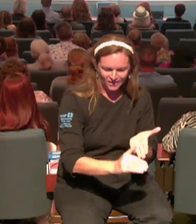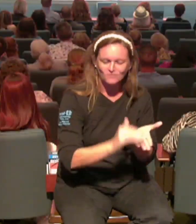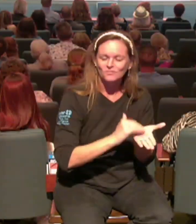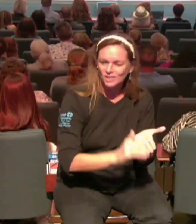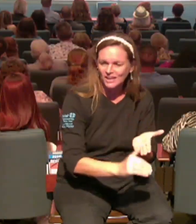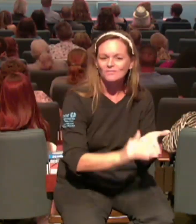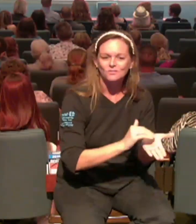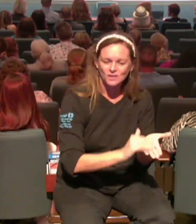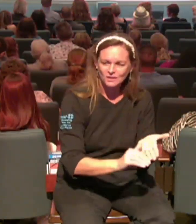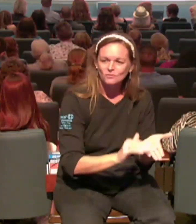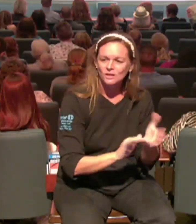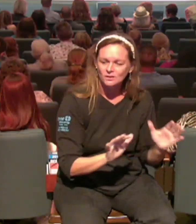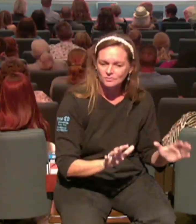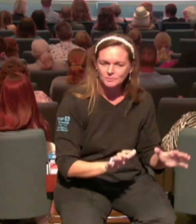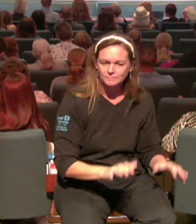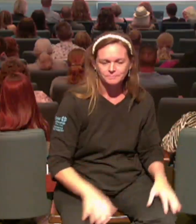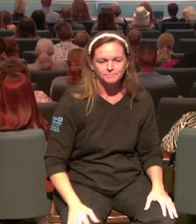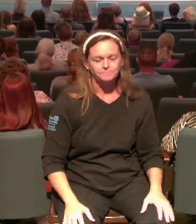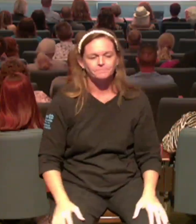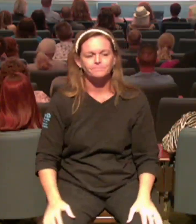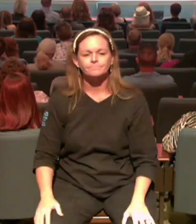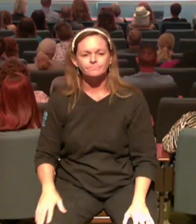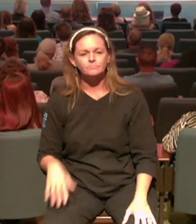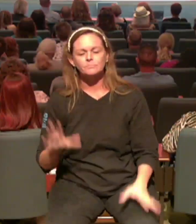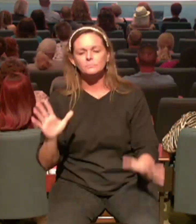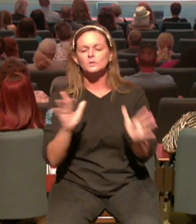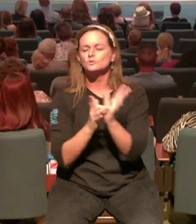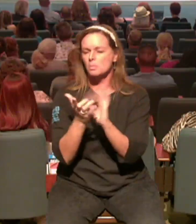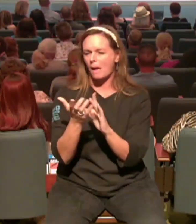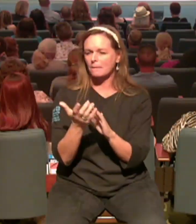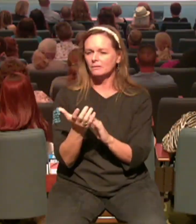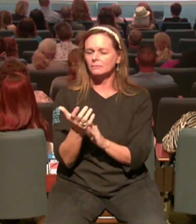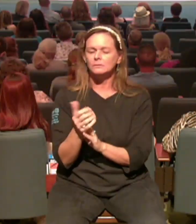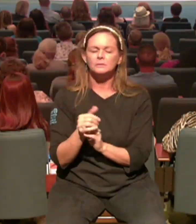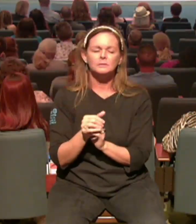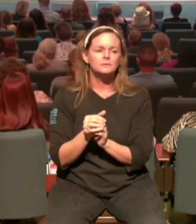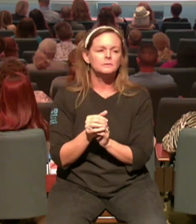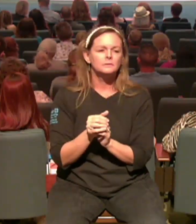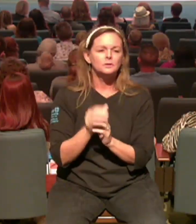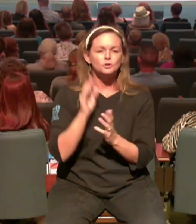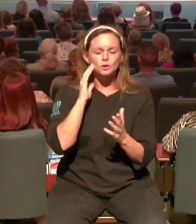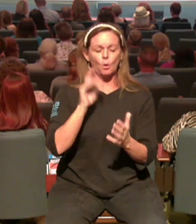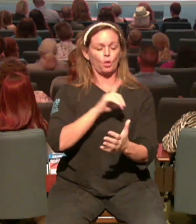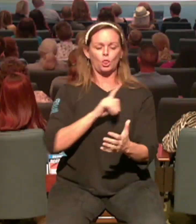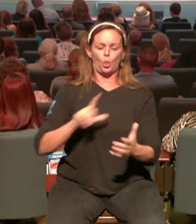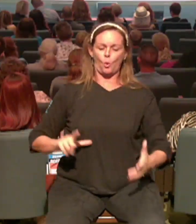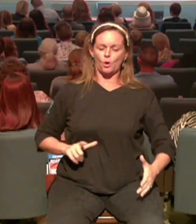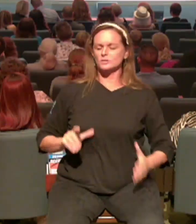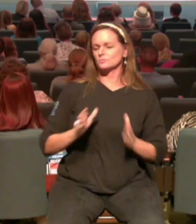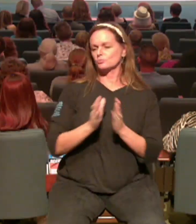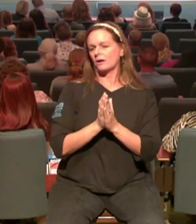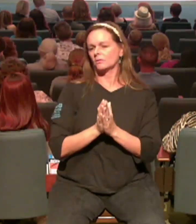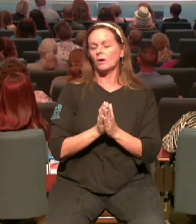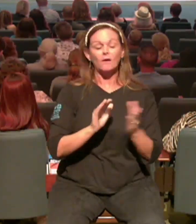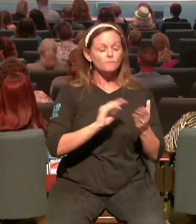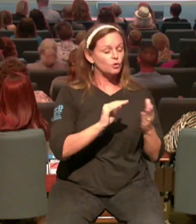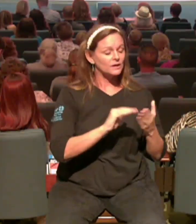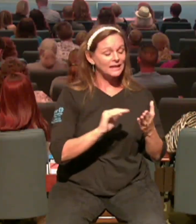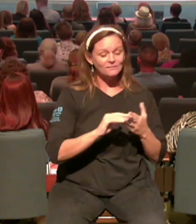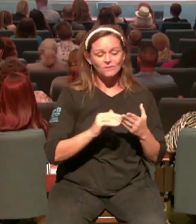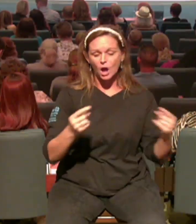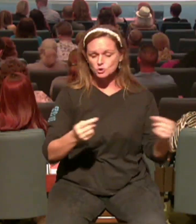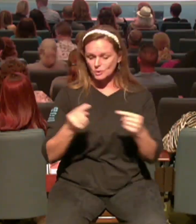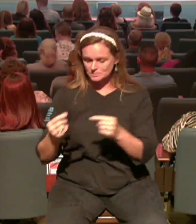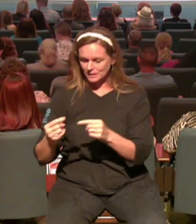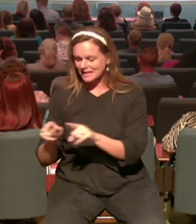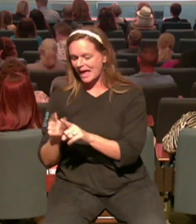Gospels, Matthew chapter 6 and Luke 11. You know, there's the part in the Lord's Prayer where he says, "Forgive us our trespasses as